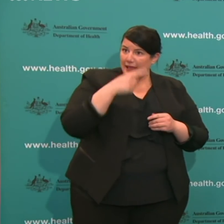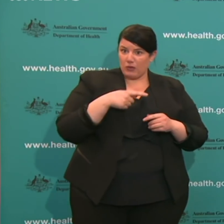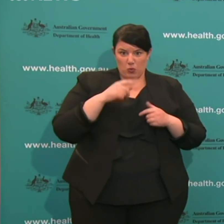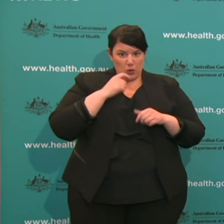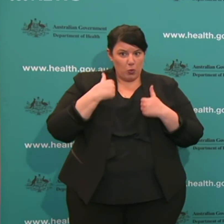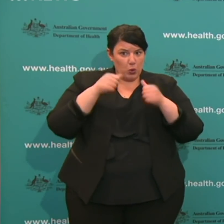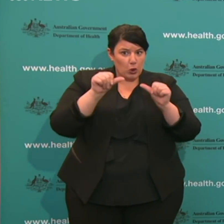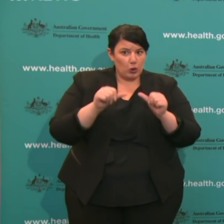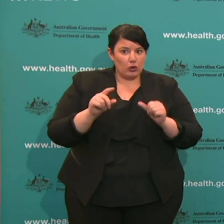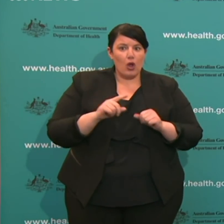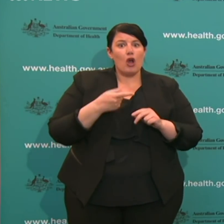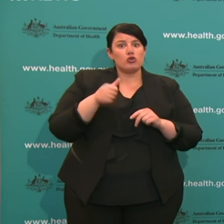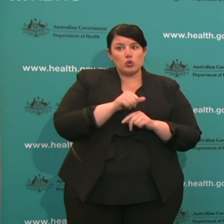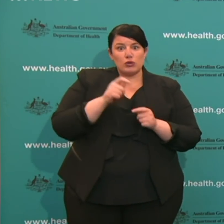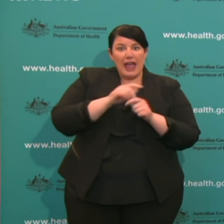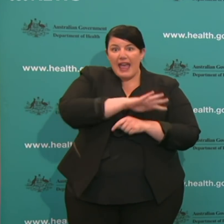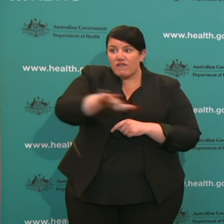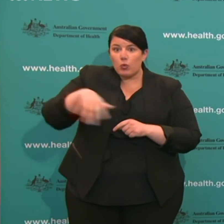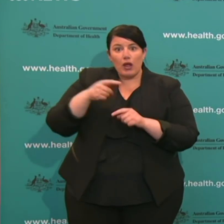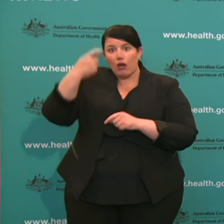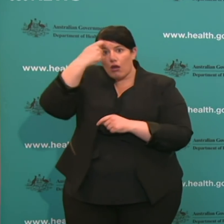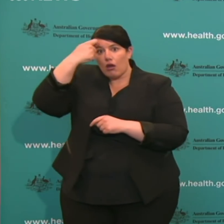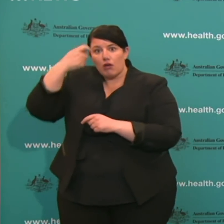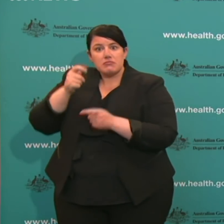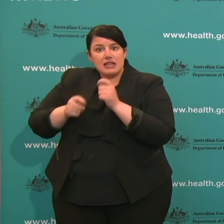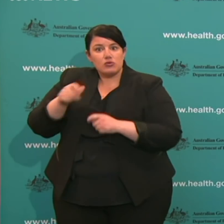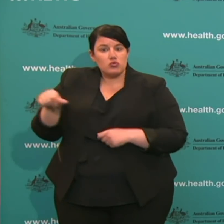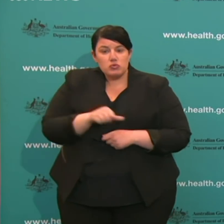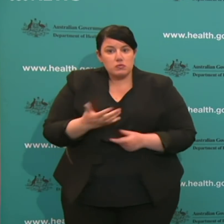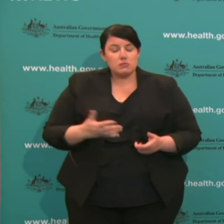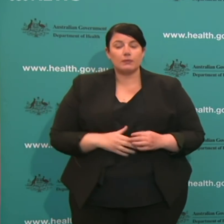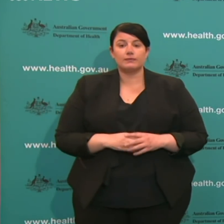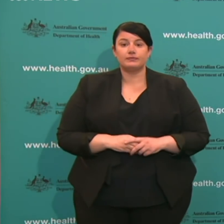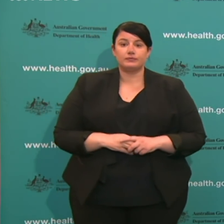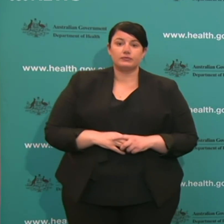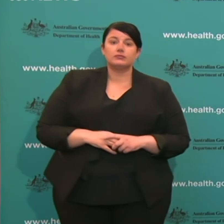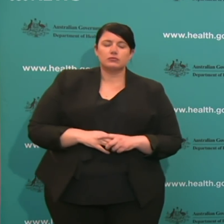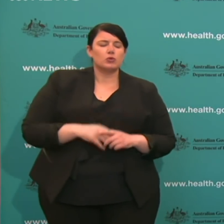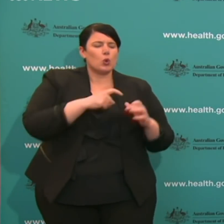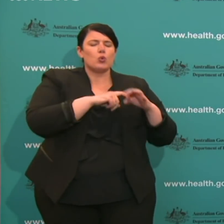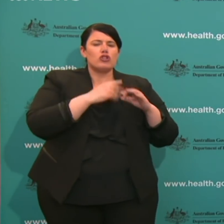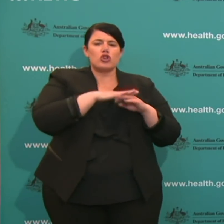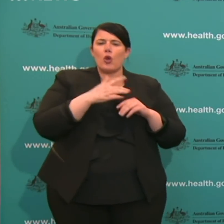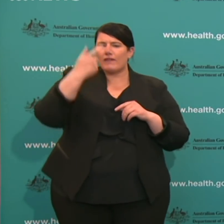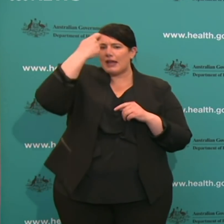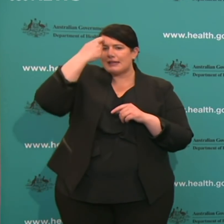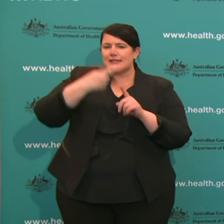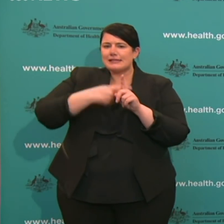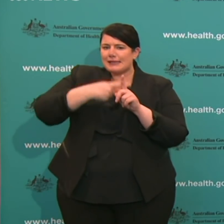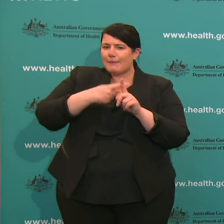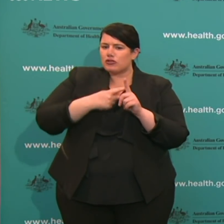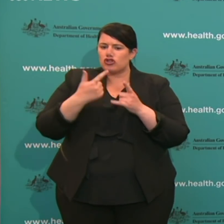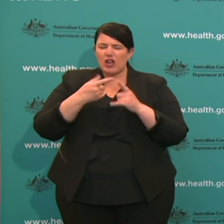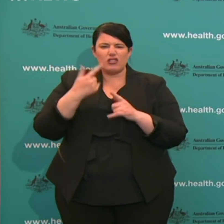this kind of measure rolled out? So the question relates to the temperature checking policy that's been introduced for